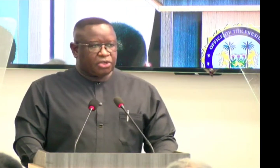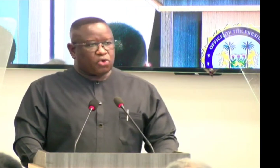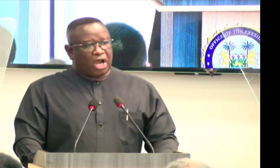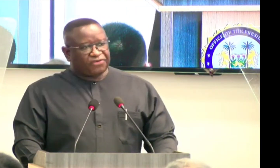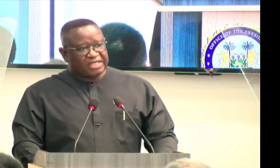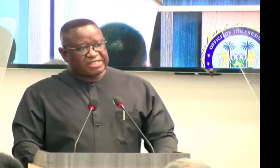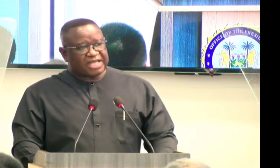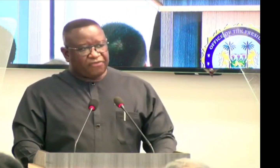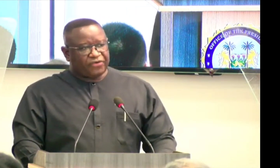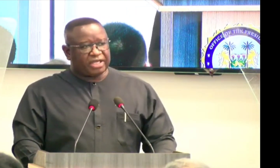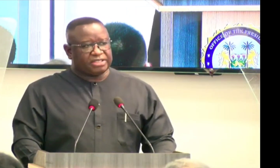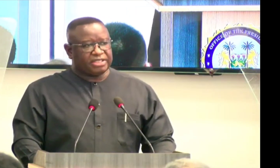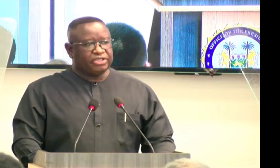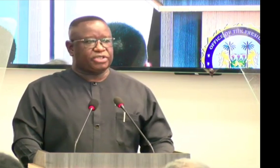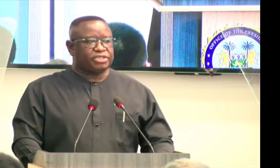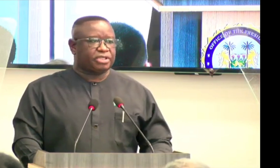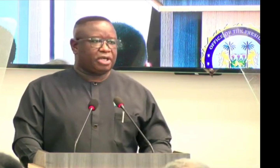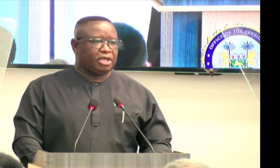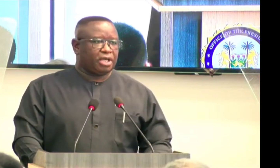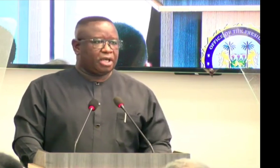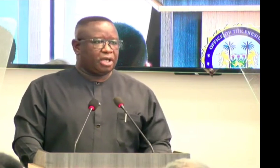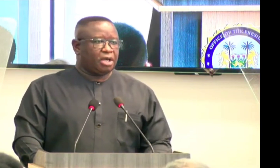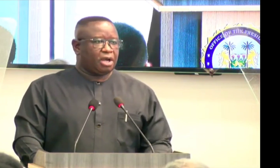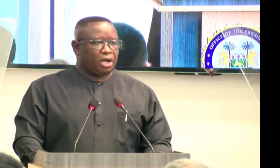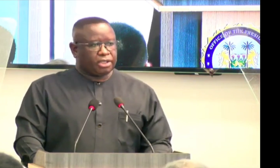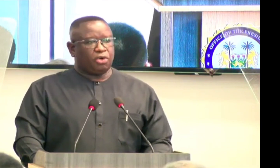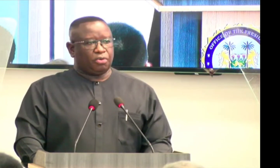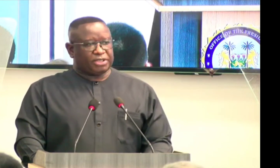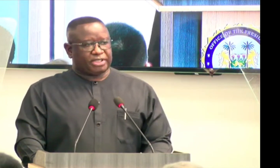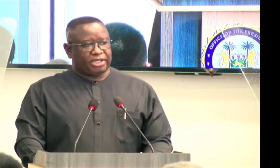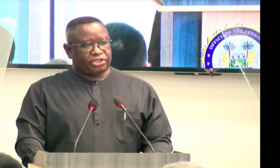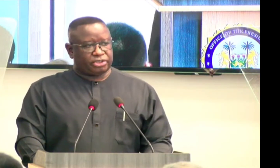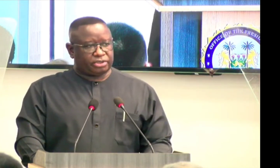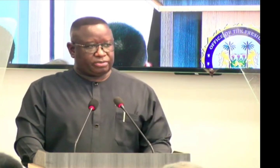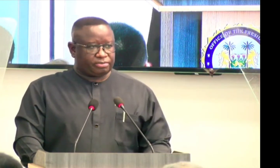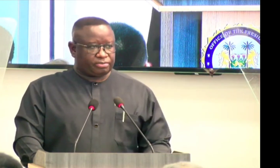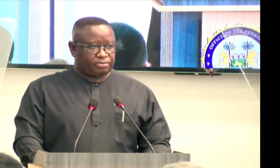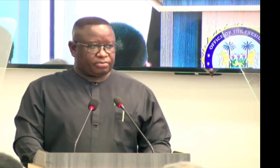to advance Africa's interest on the global stage.